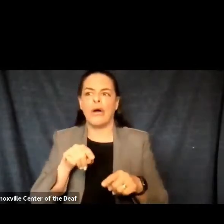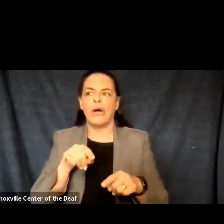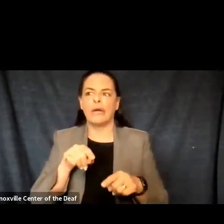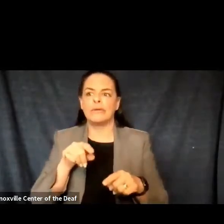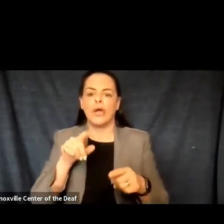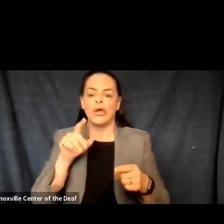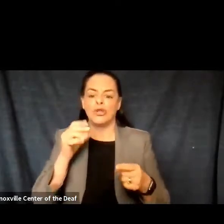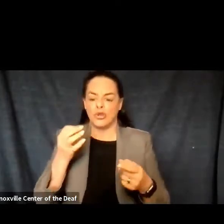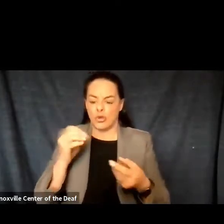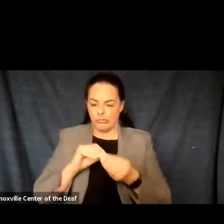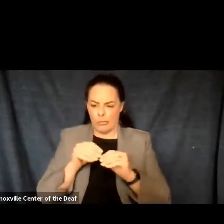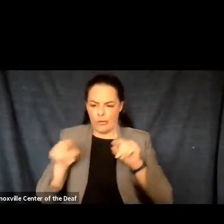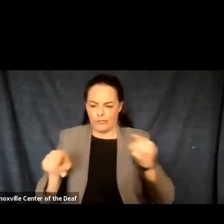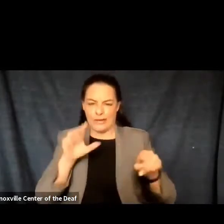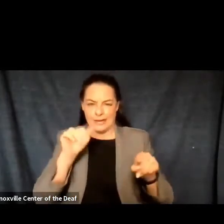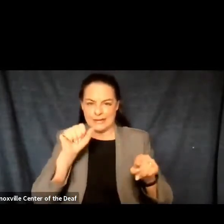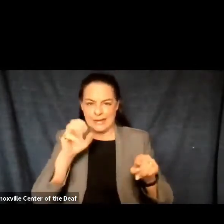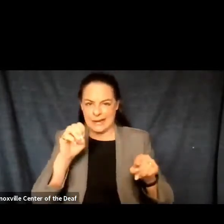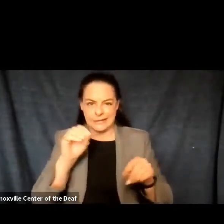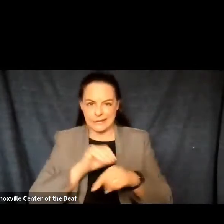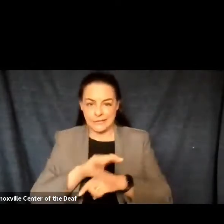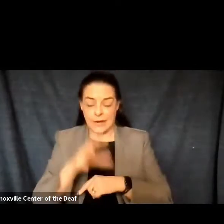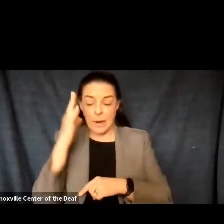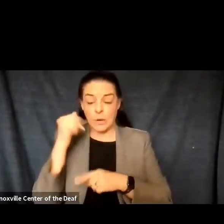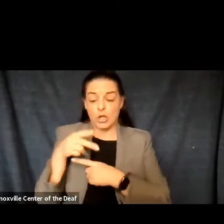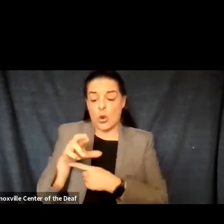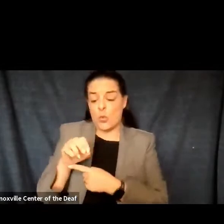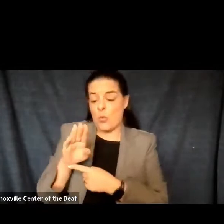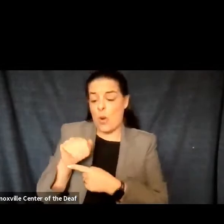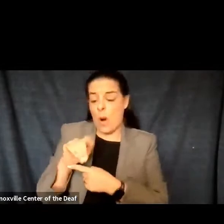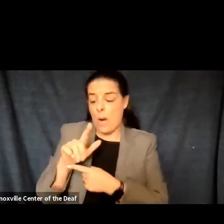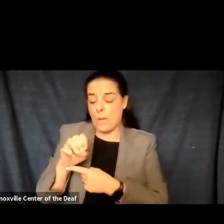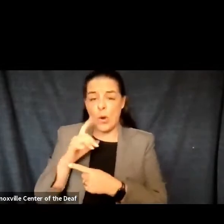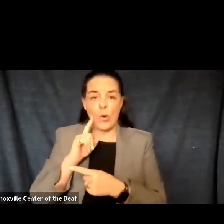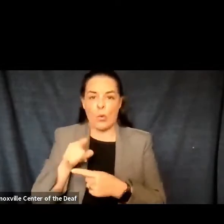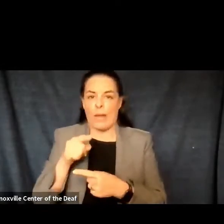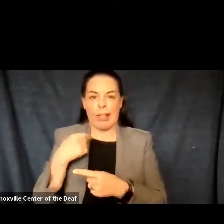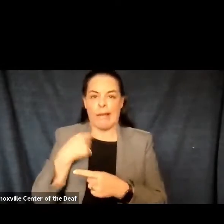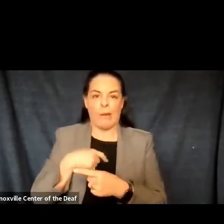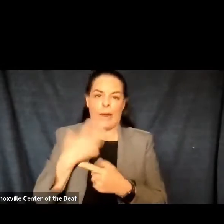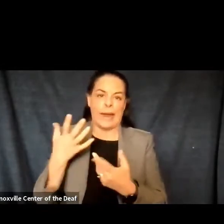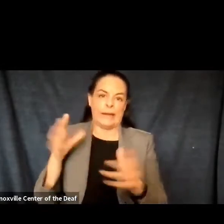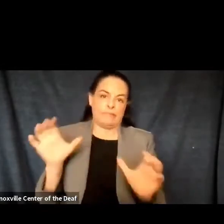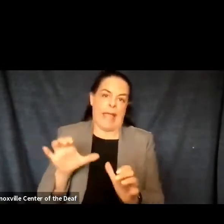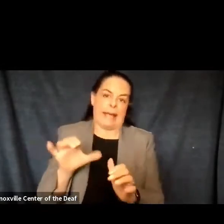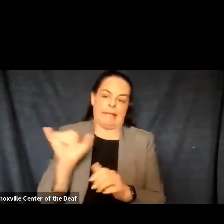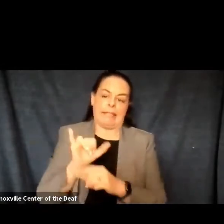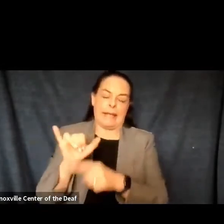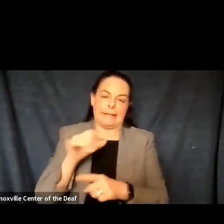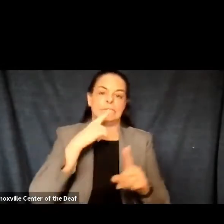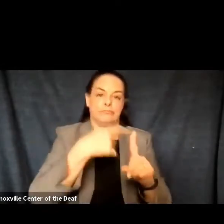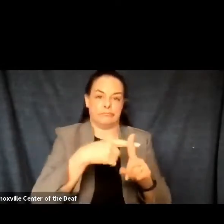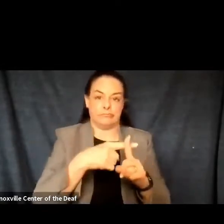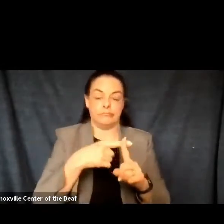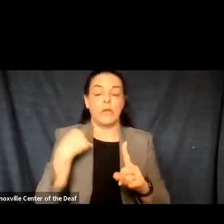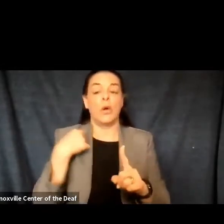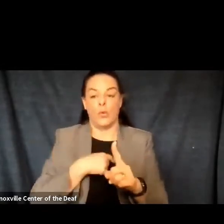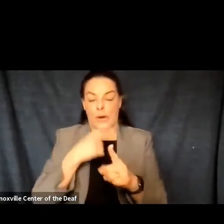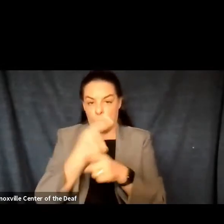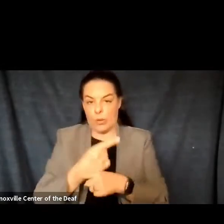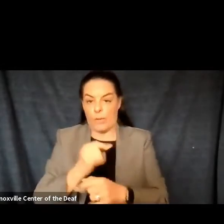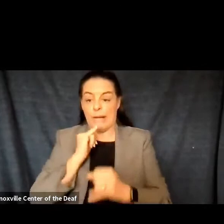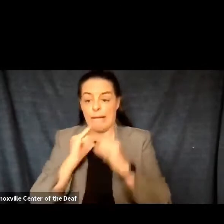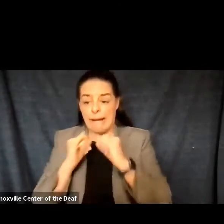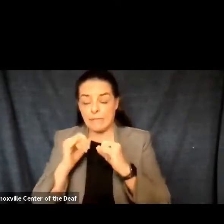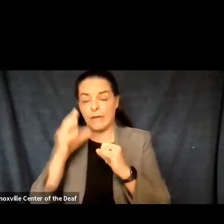affected. Since probable cases are treated the same as confirmed cases, they were appropriately interviewed and were given guidance